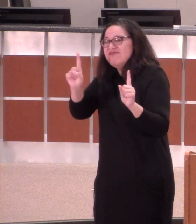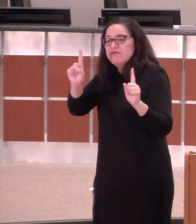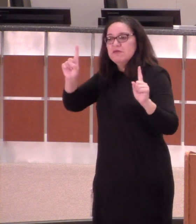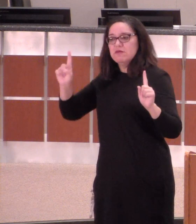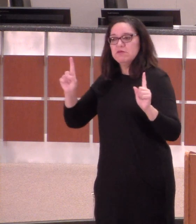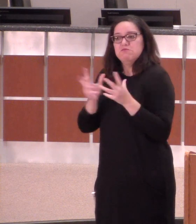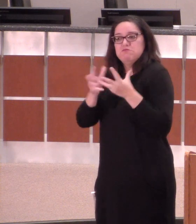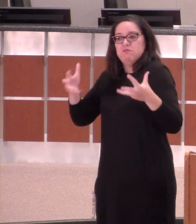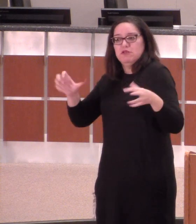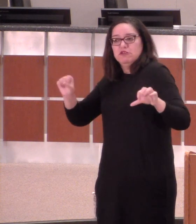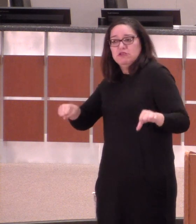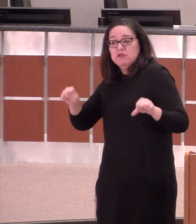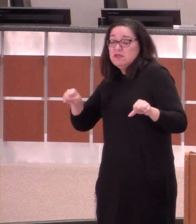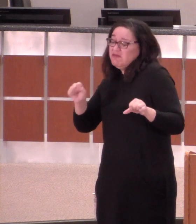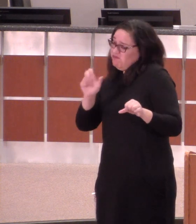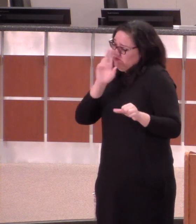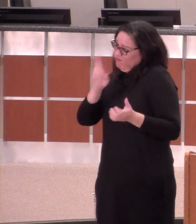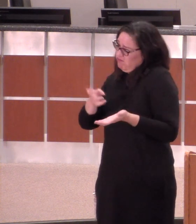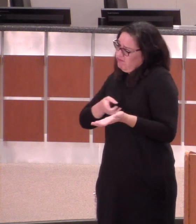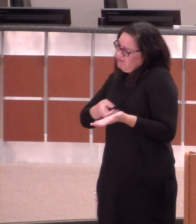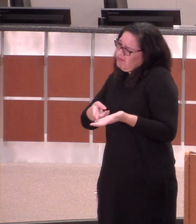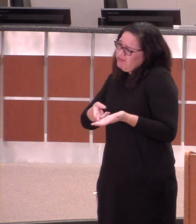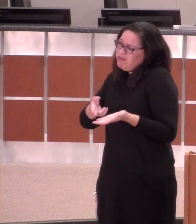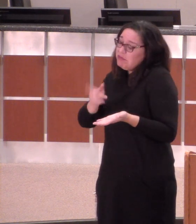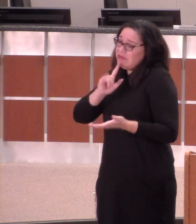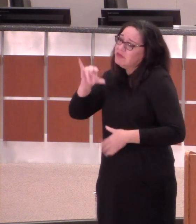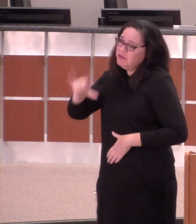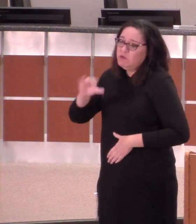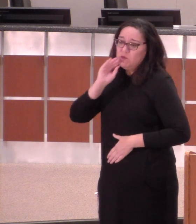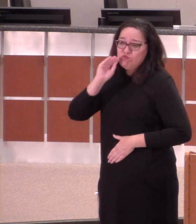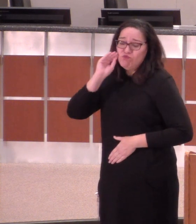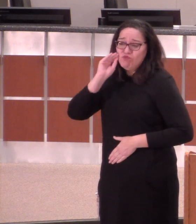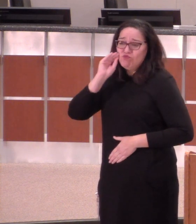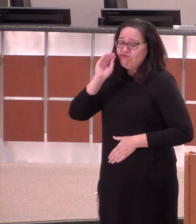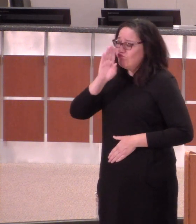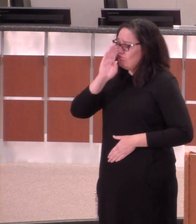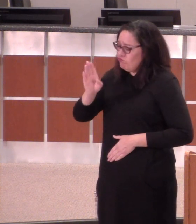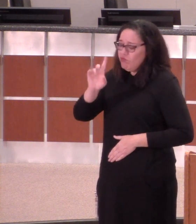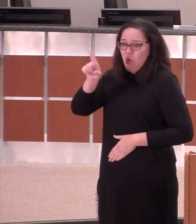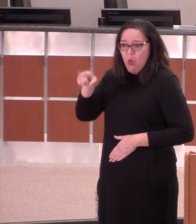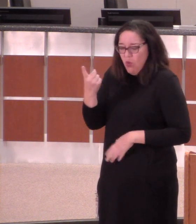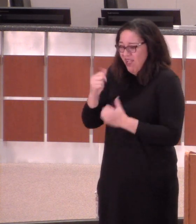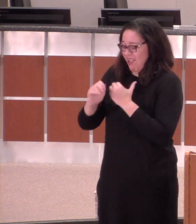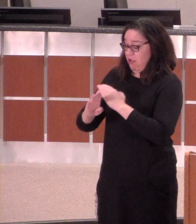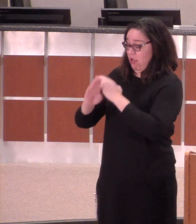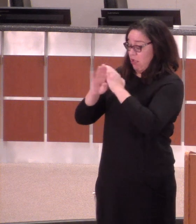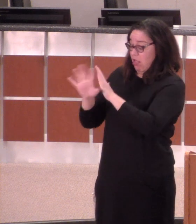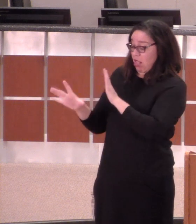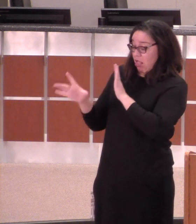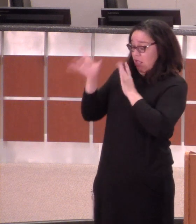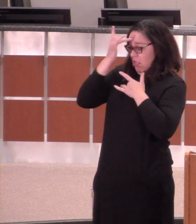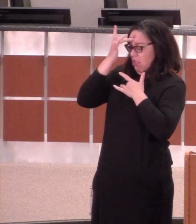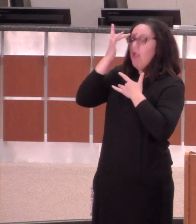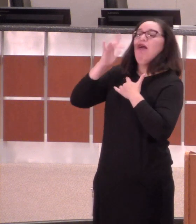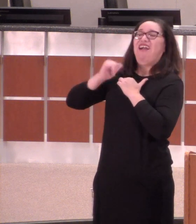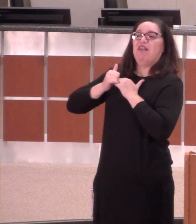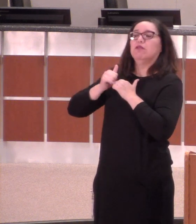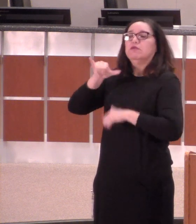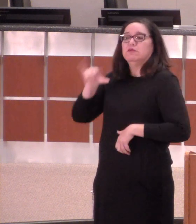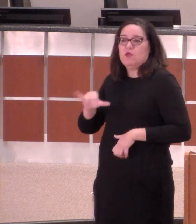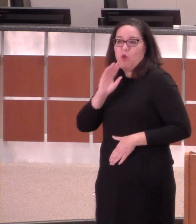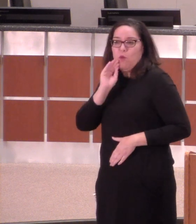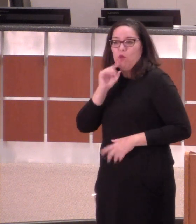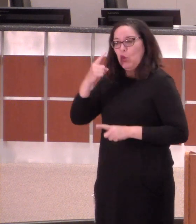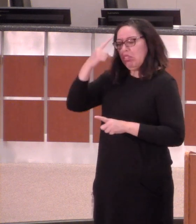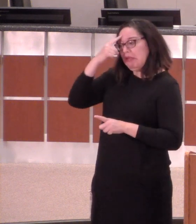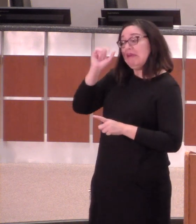distancing part of it, and quite frankly, stay home. The only way you can stop from getting this is to stay home. If you think you're going to beat it,